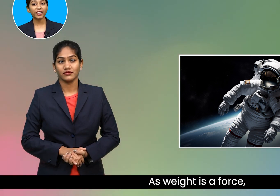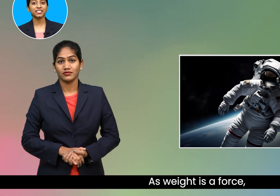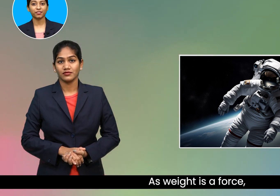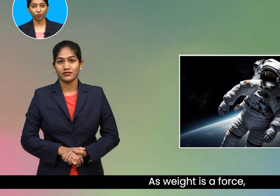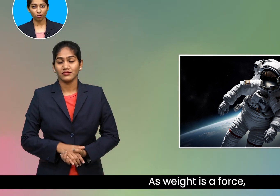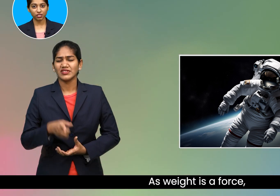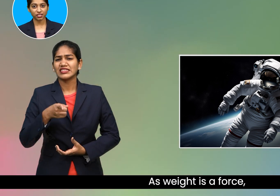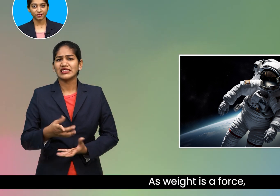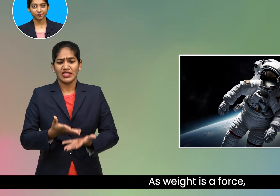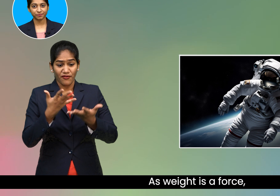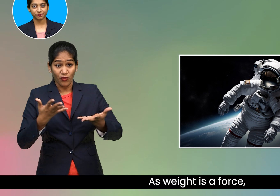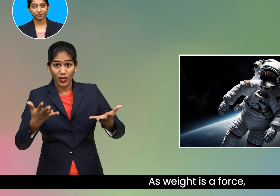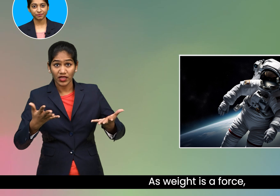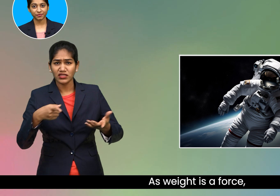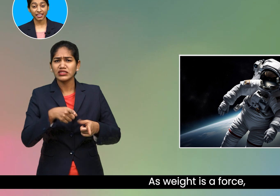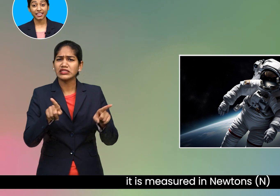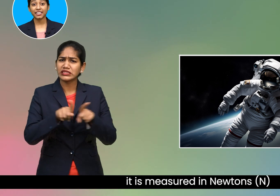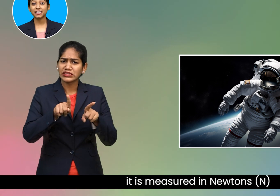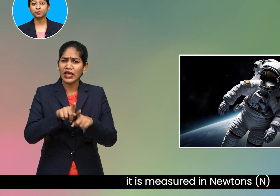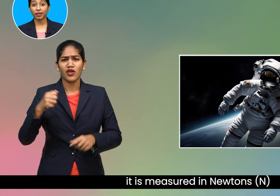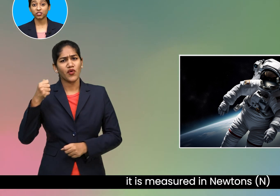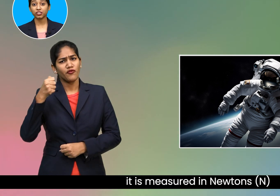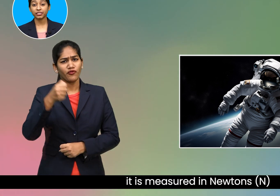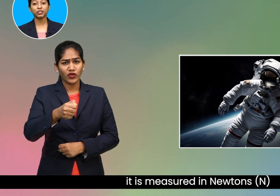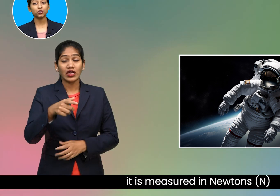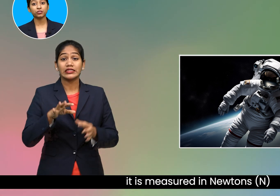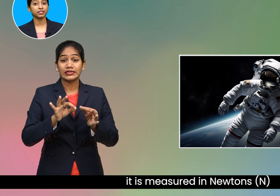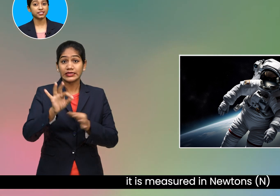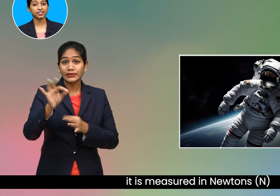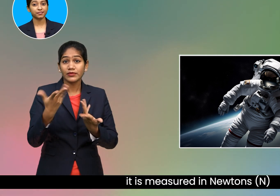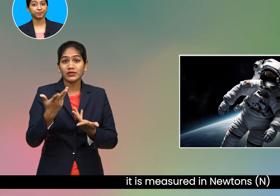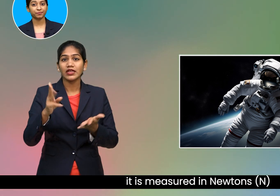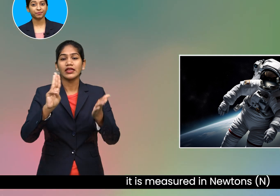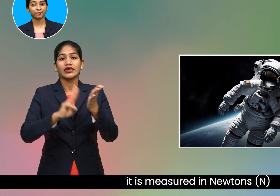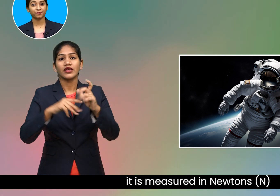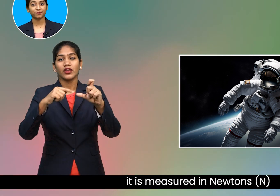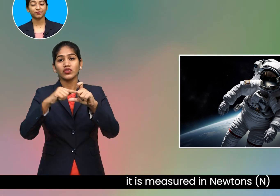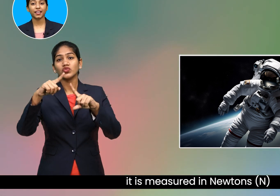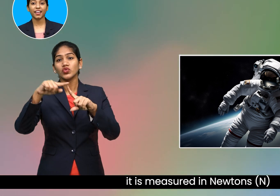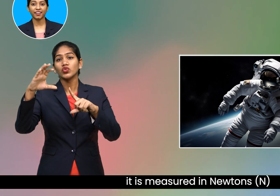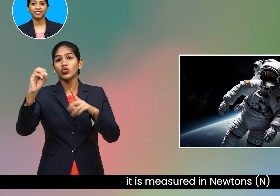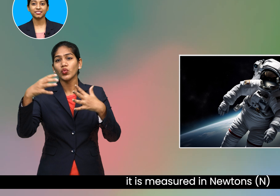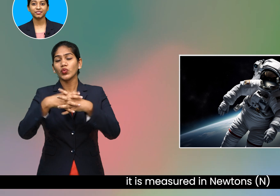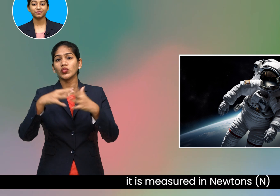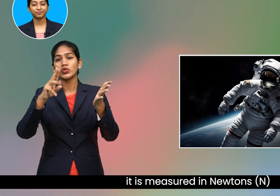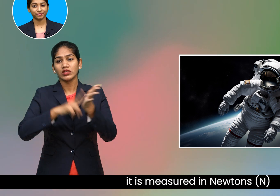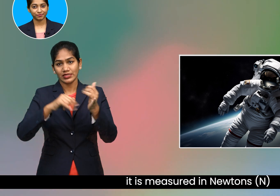As weight is a force, it is measured in newtons.